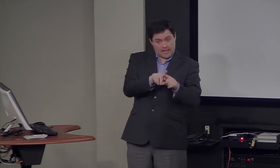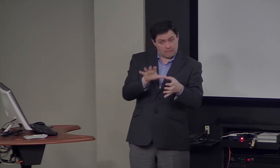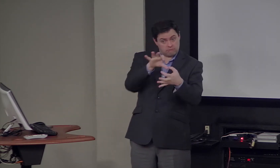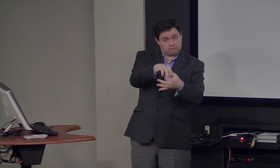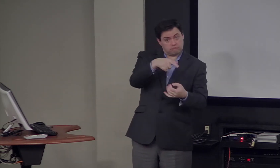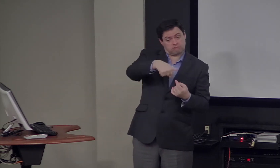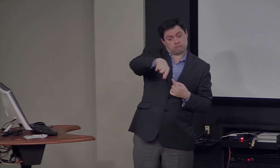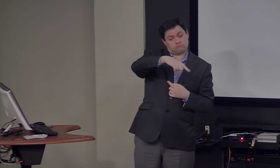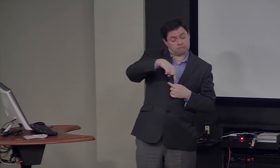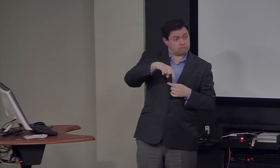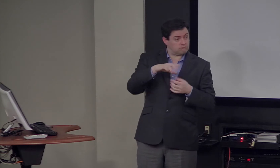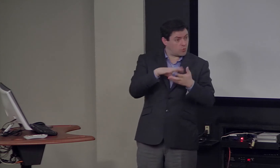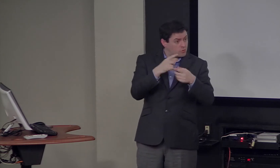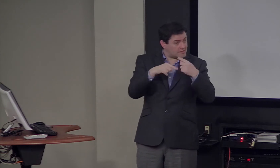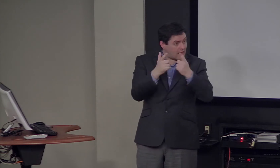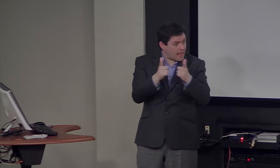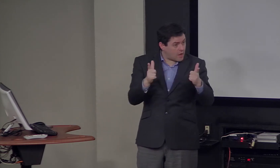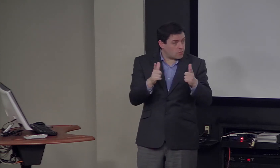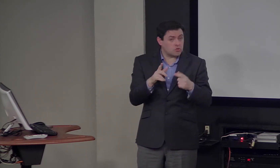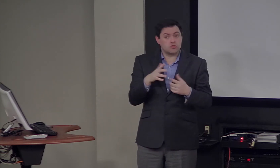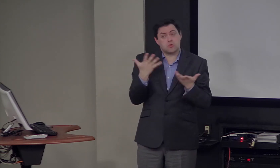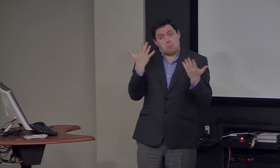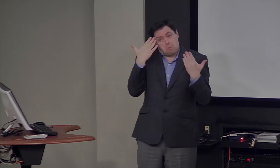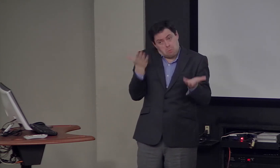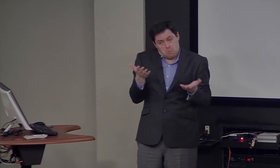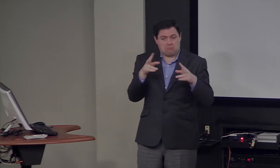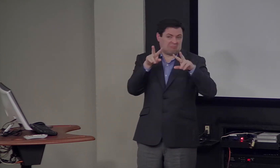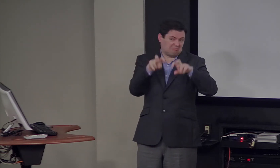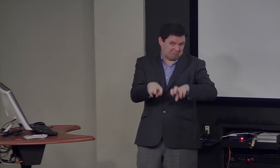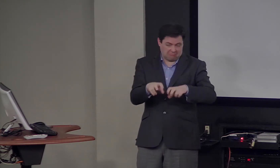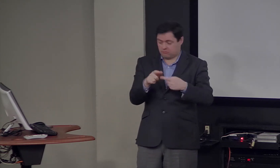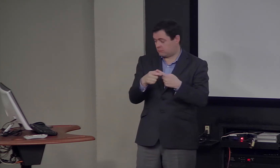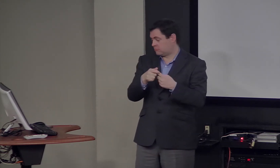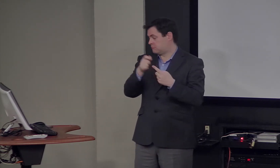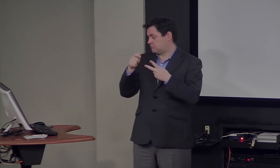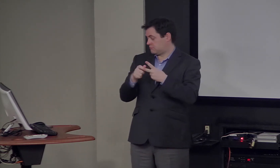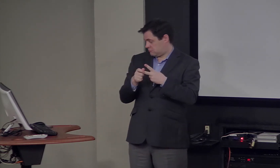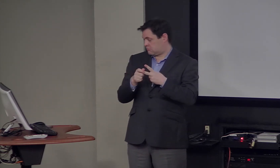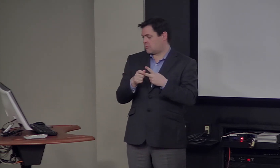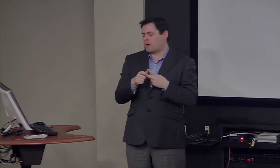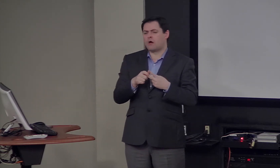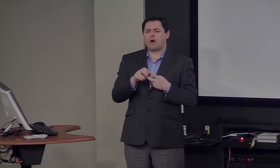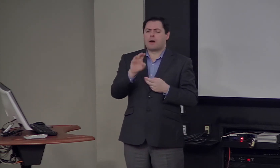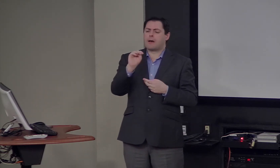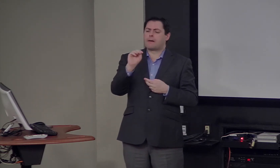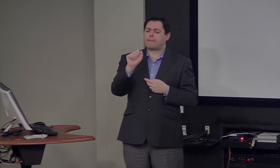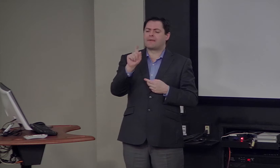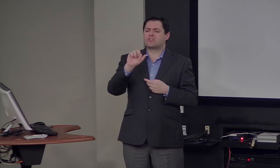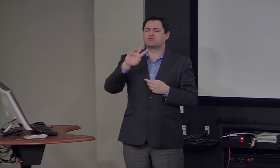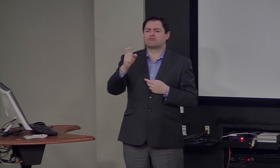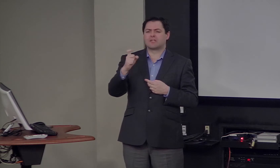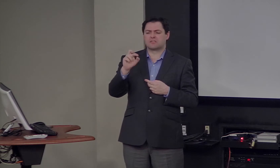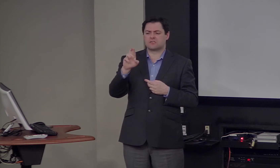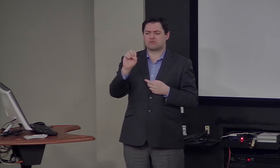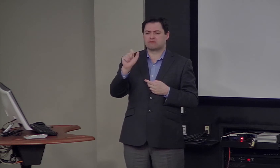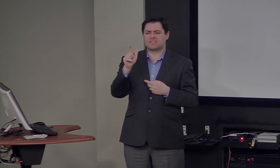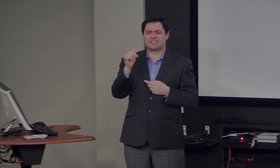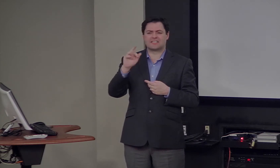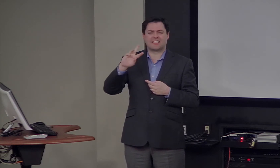and wondered whether or not that would then translate into their ability to acquire a sign language. So that was our first battery test. Secondly, we